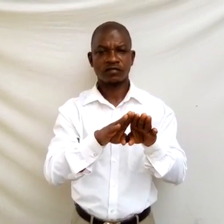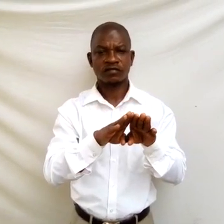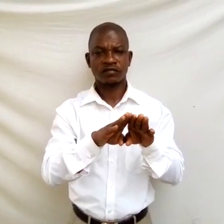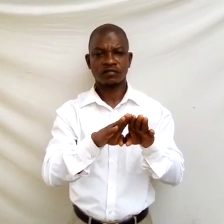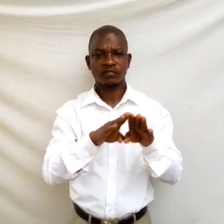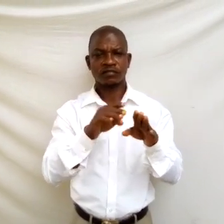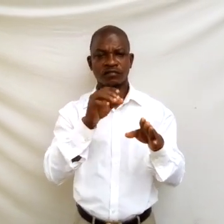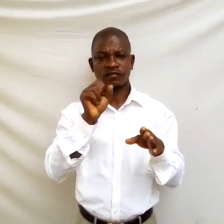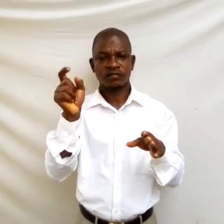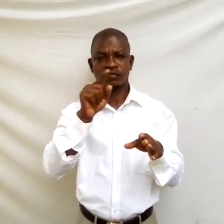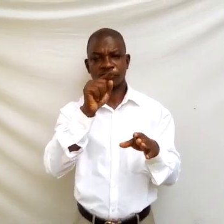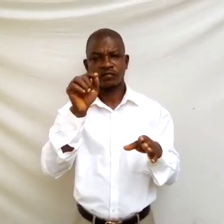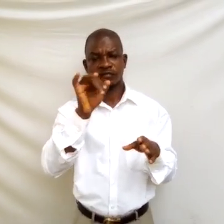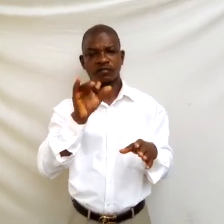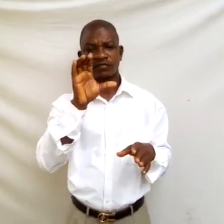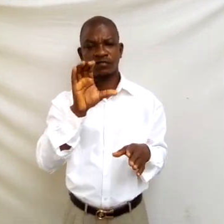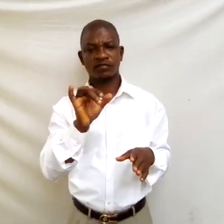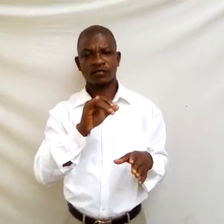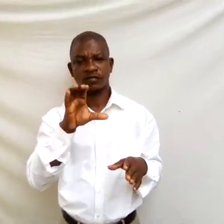star C contained in S.